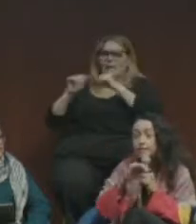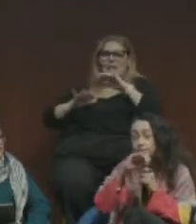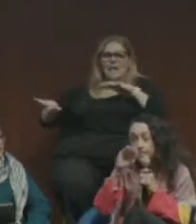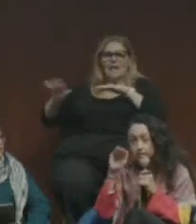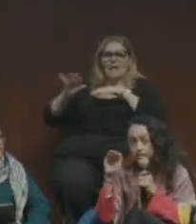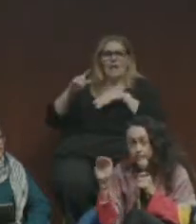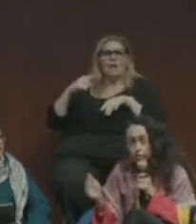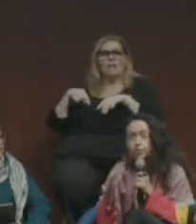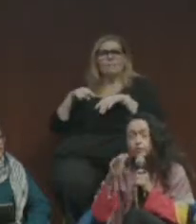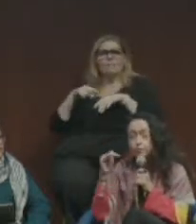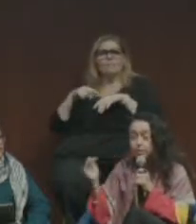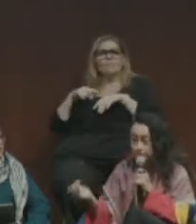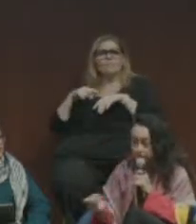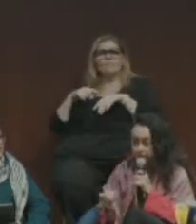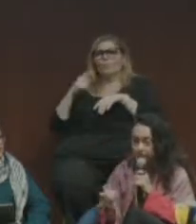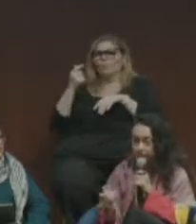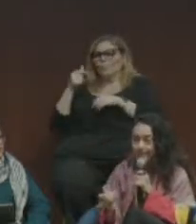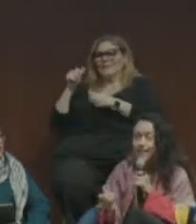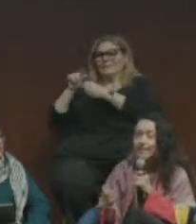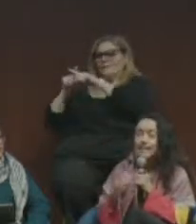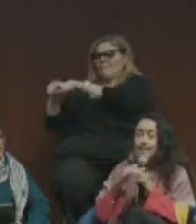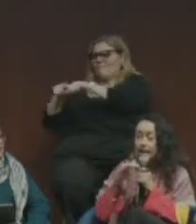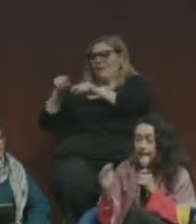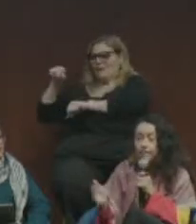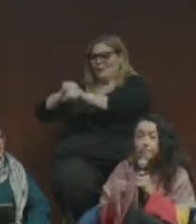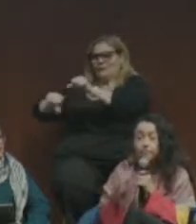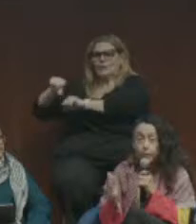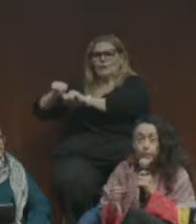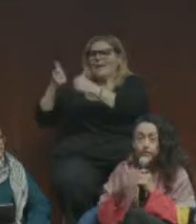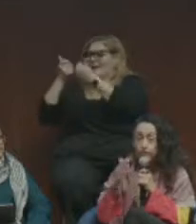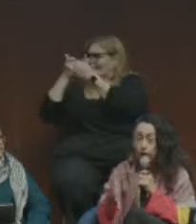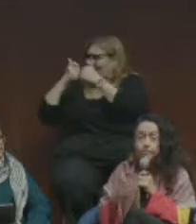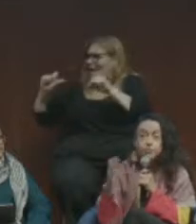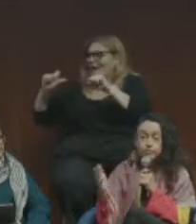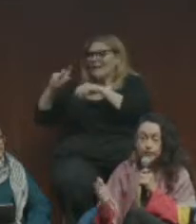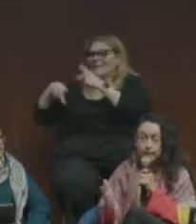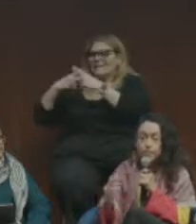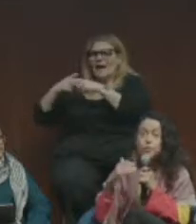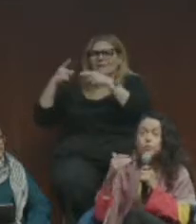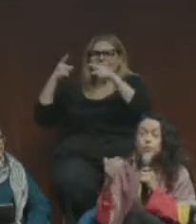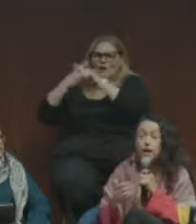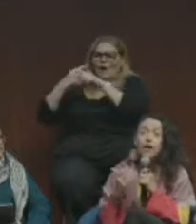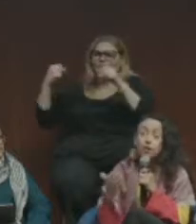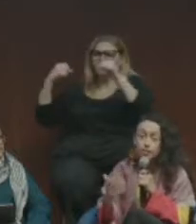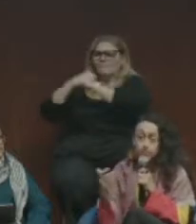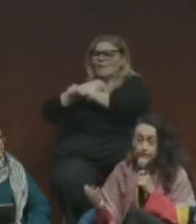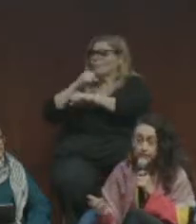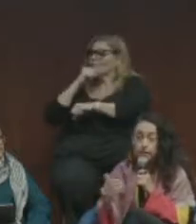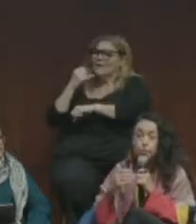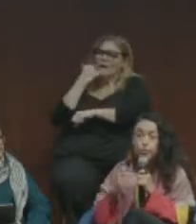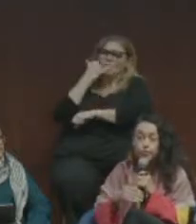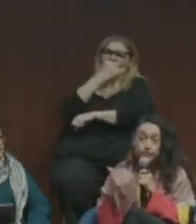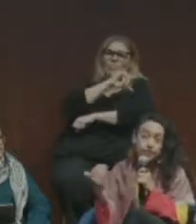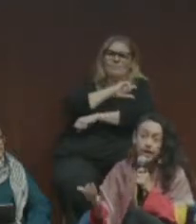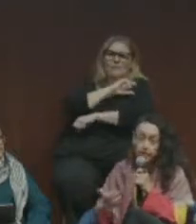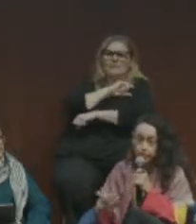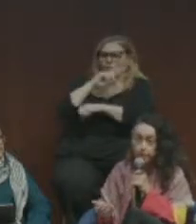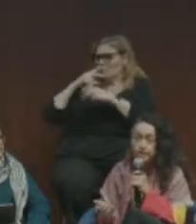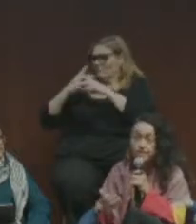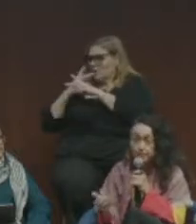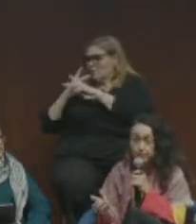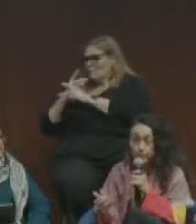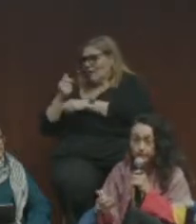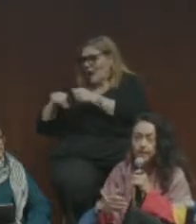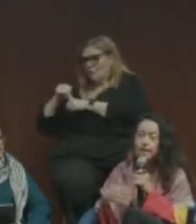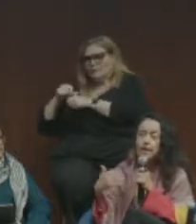we turn to each other in any form of conflict or violence. We will not call the police, and we will figure out other